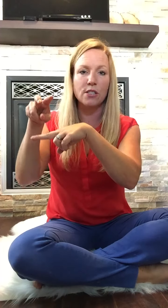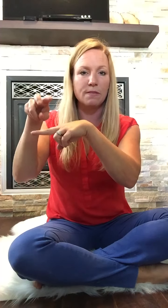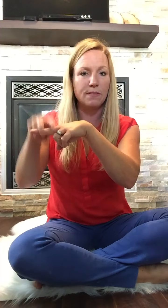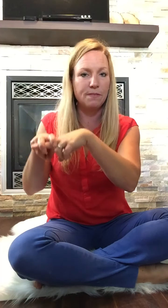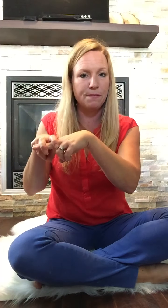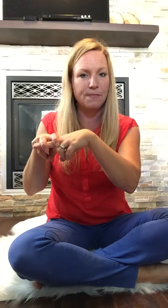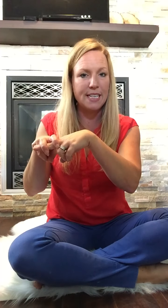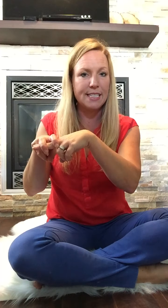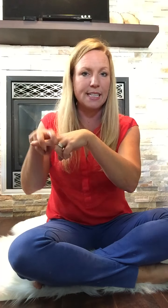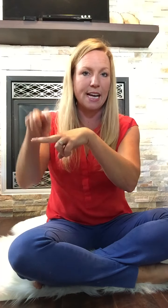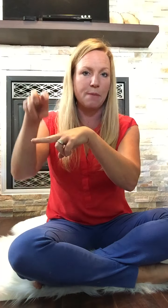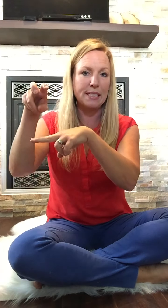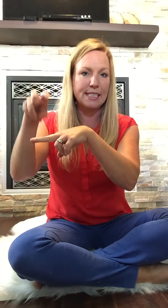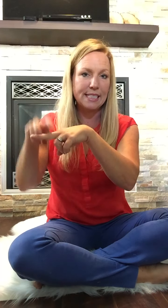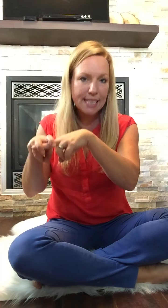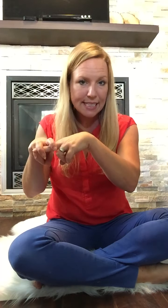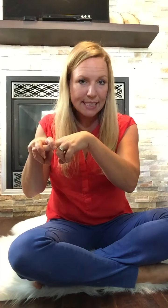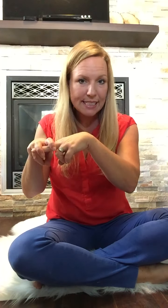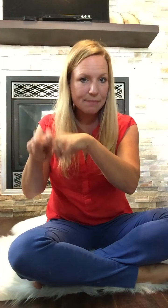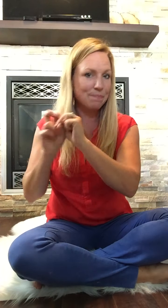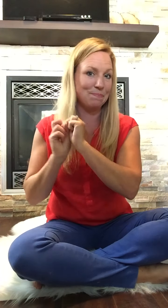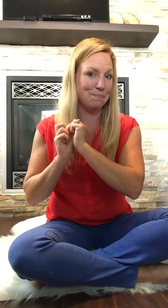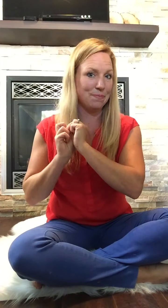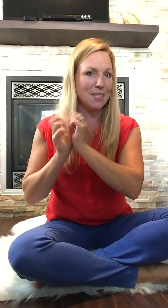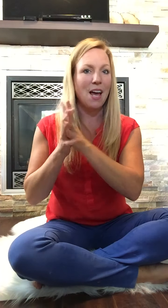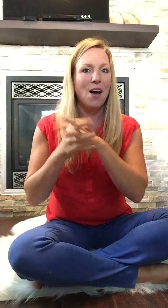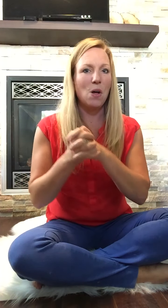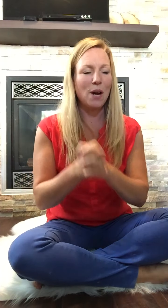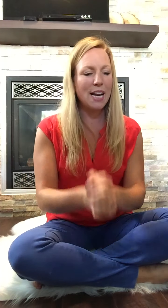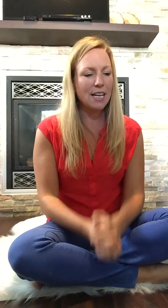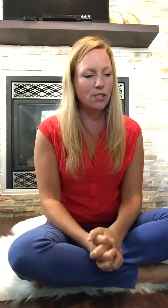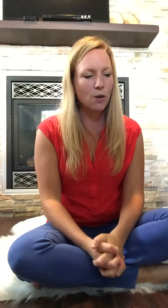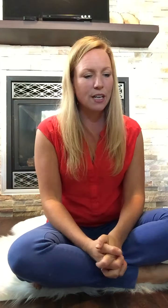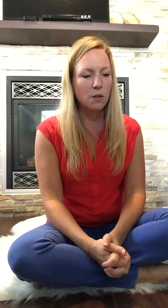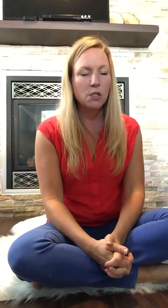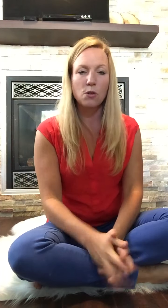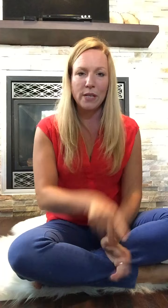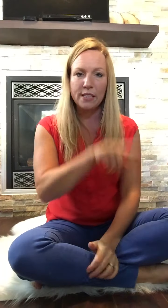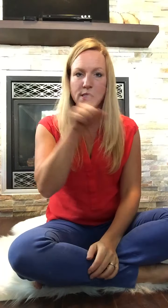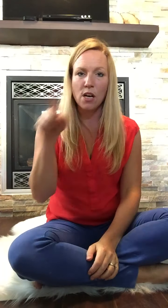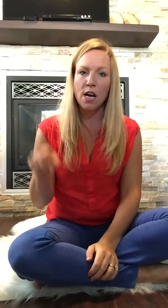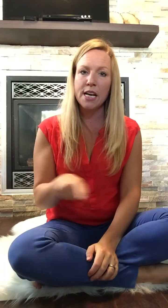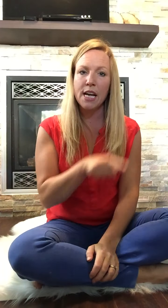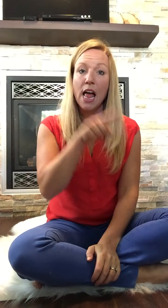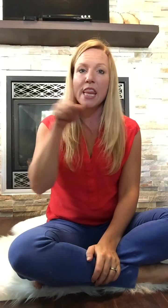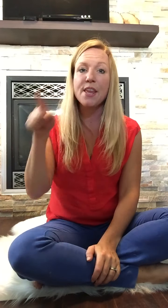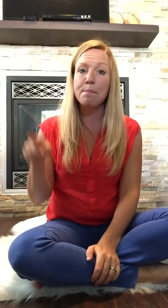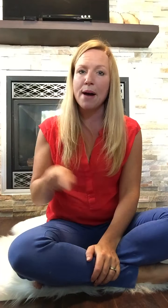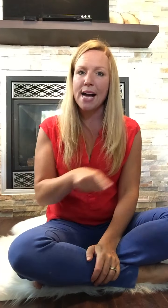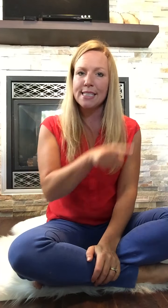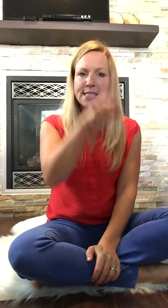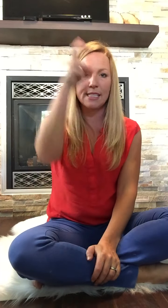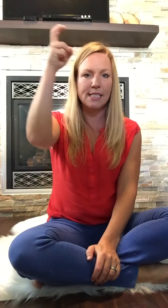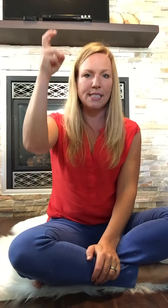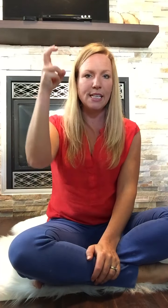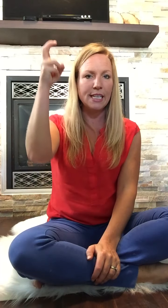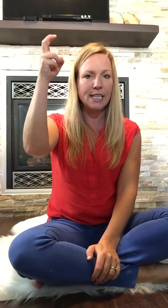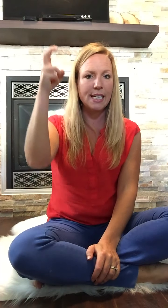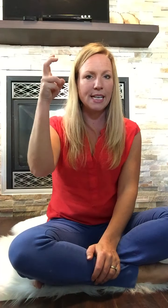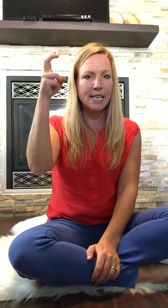little feet and they come and sit. All right, so it goes the wheels on the bus, ding,